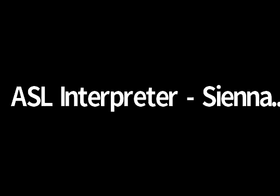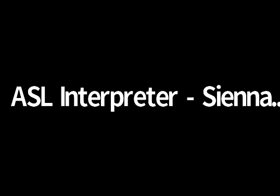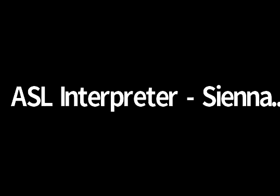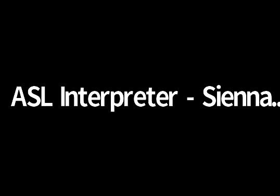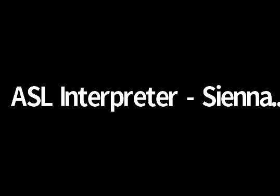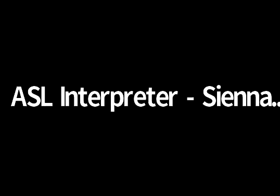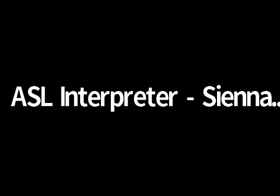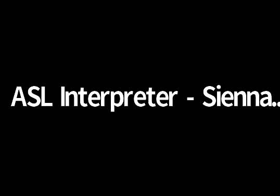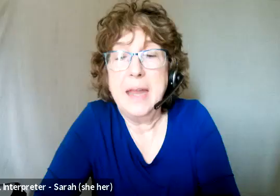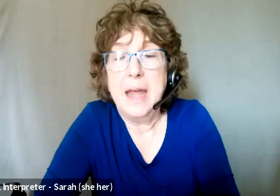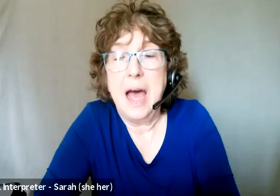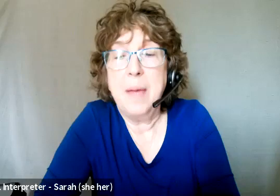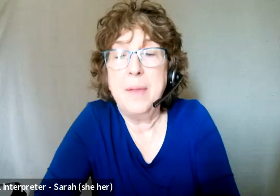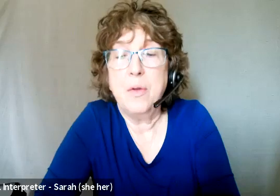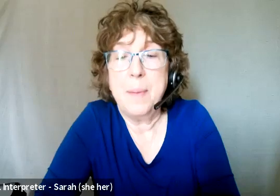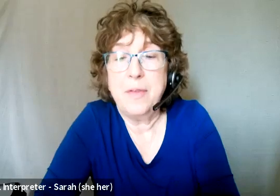California.